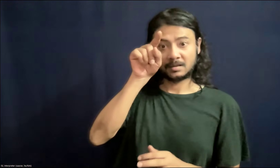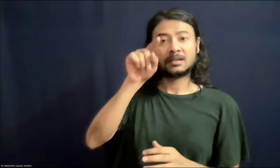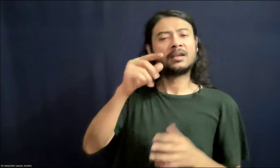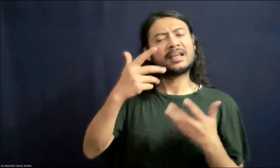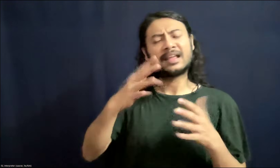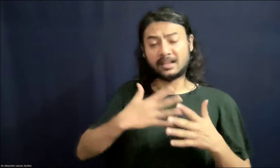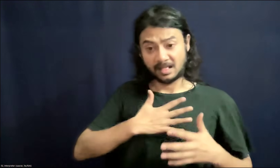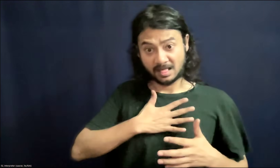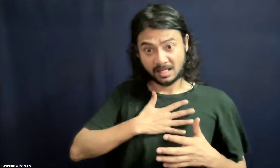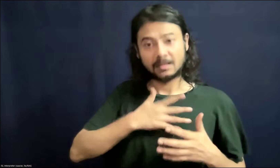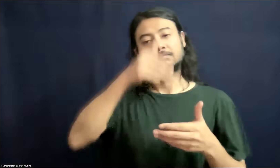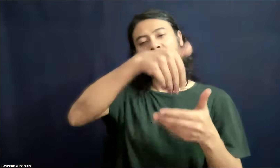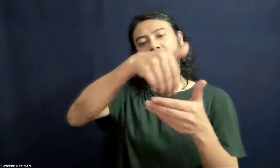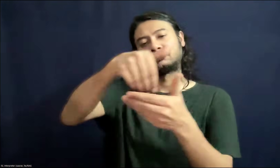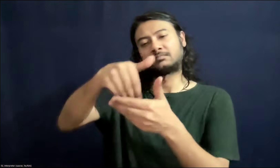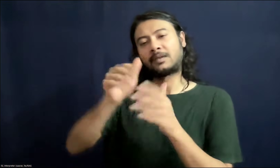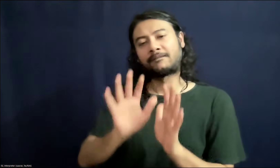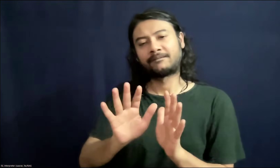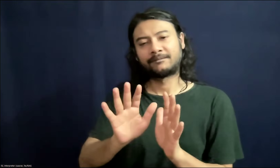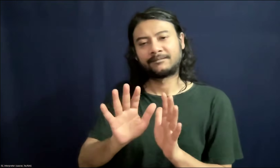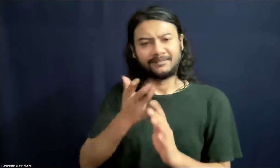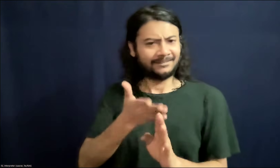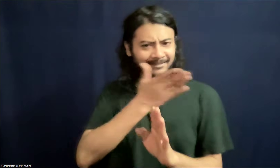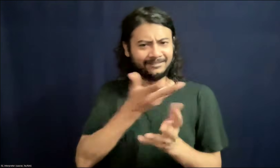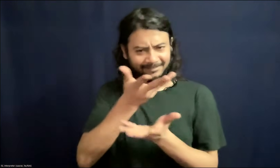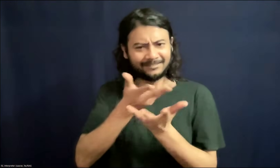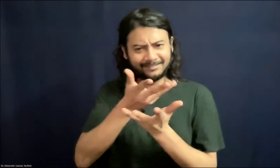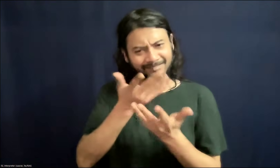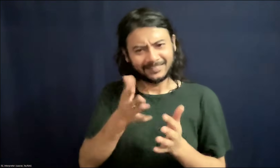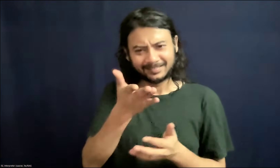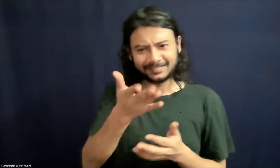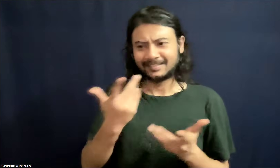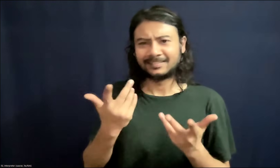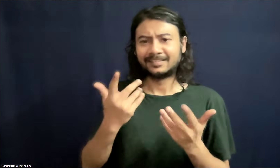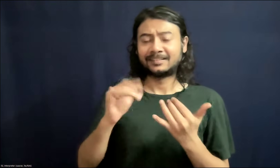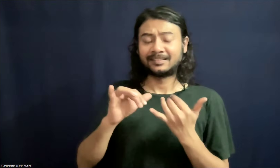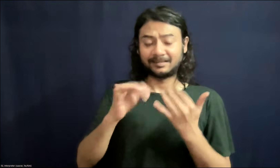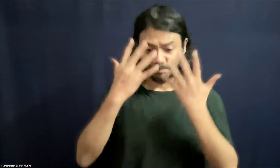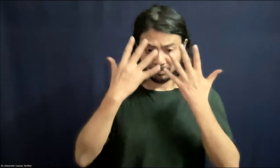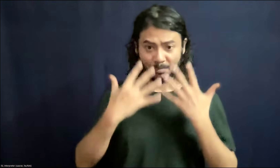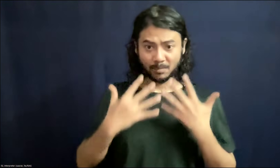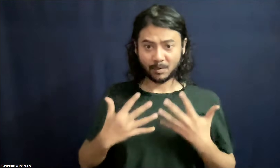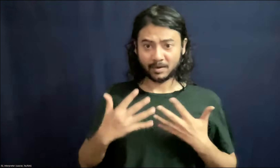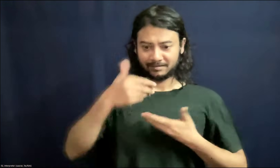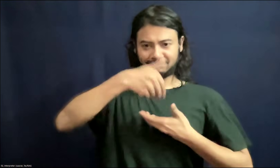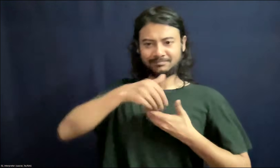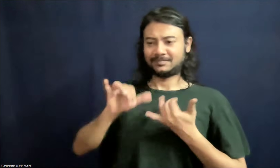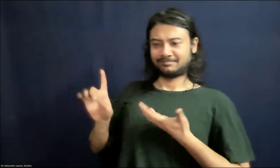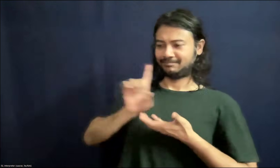discussed in the last class that it sits in our heart and it gives three things. We've already discussed that, right?